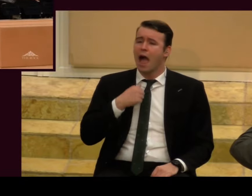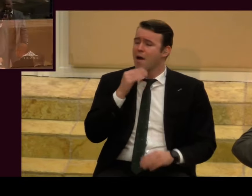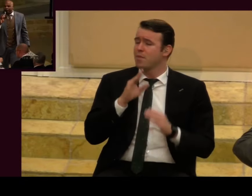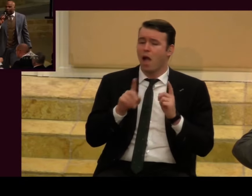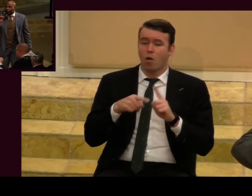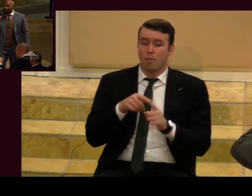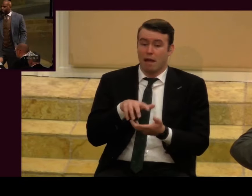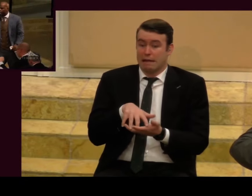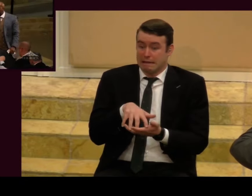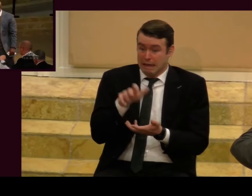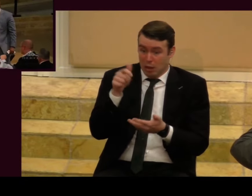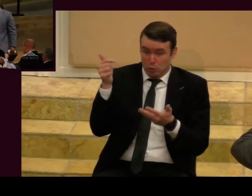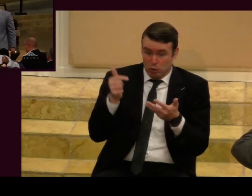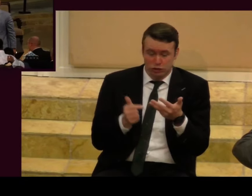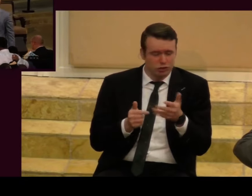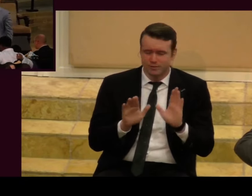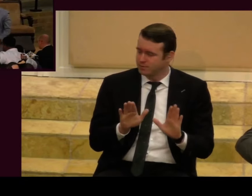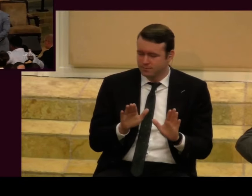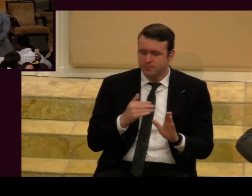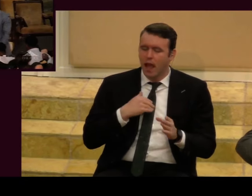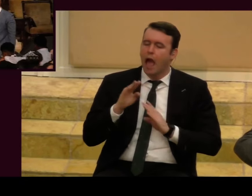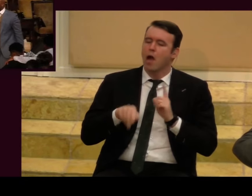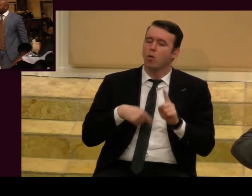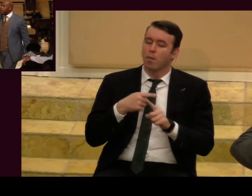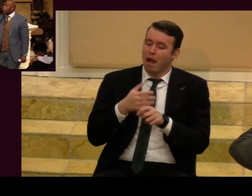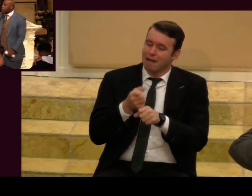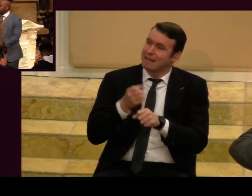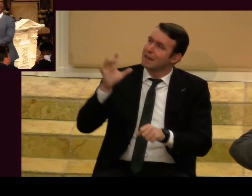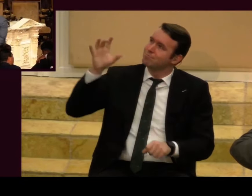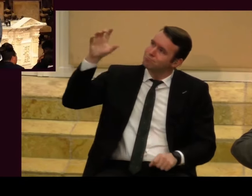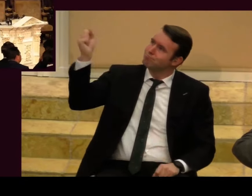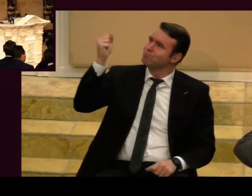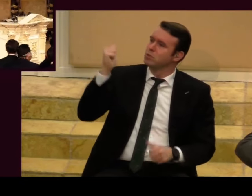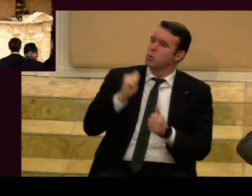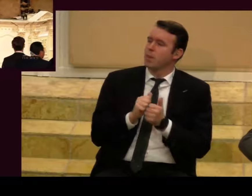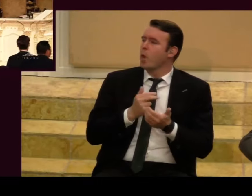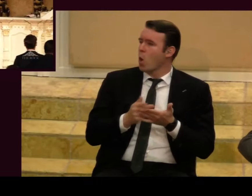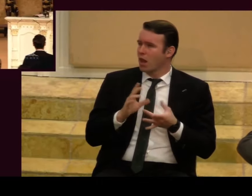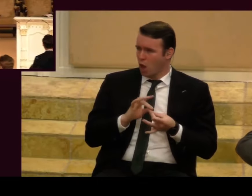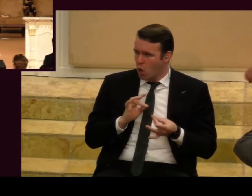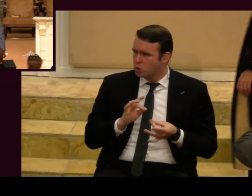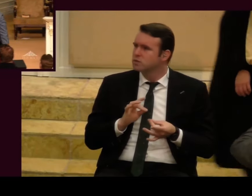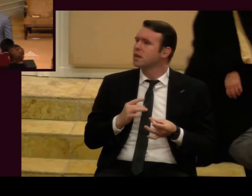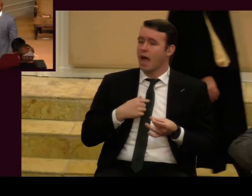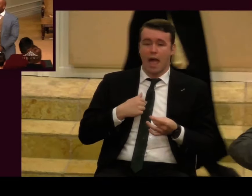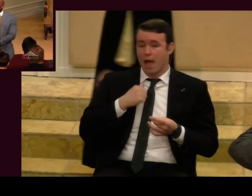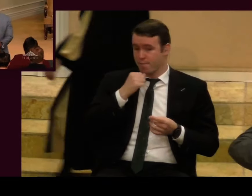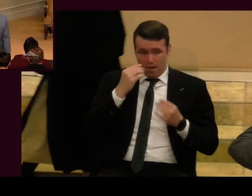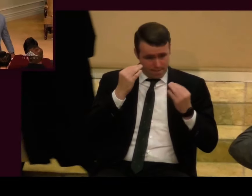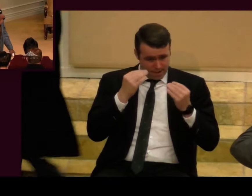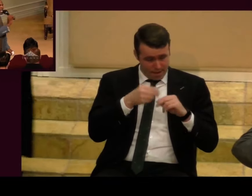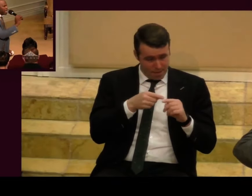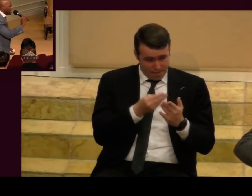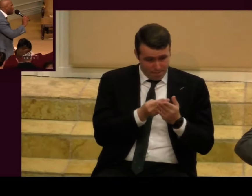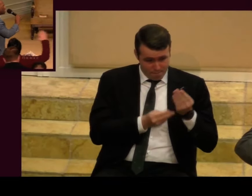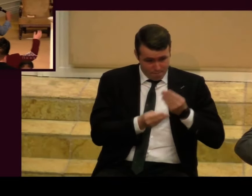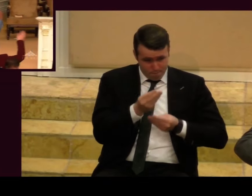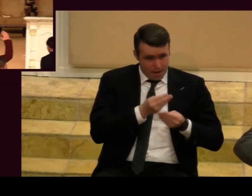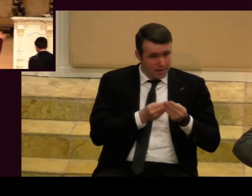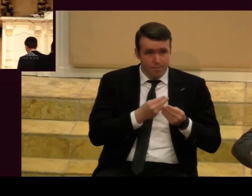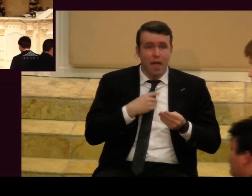I'm not worried about getting rich. I'm worried about getting a hold of the Holy Ghost. I'm not thinking about my